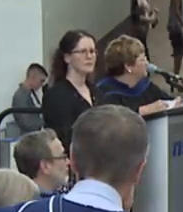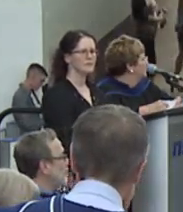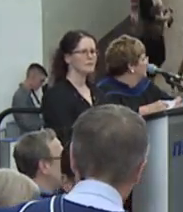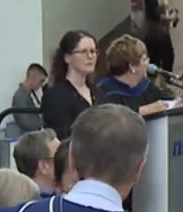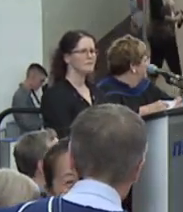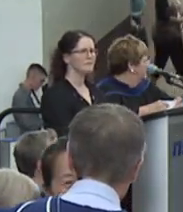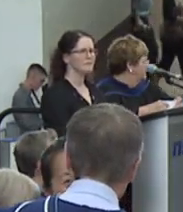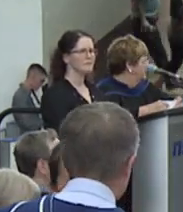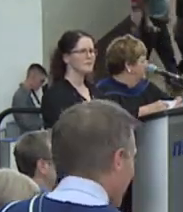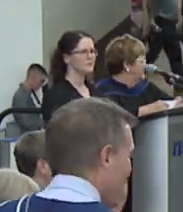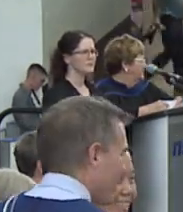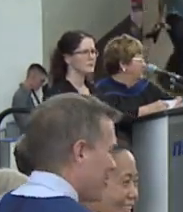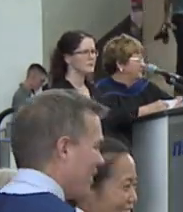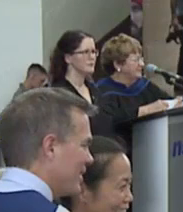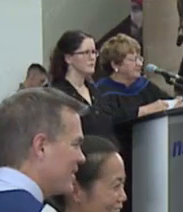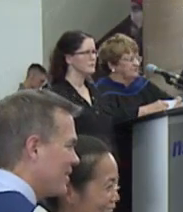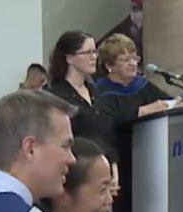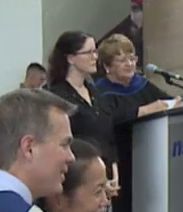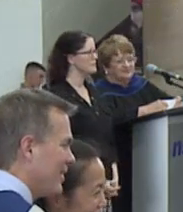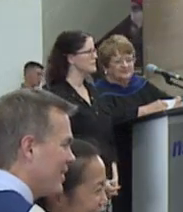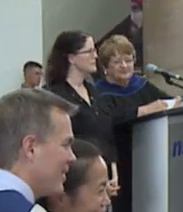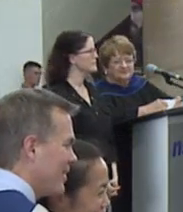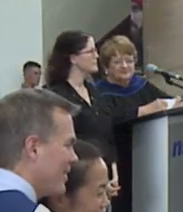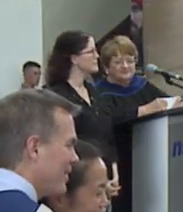Oh, it's terrible.